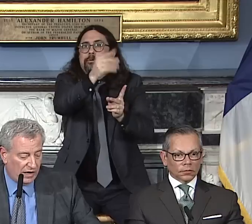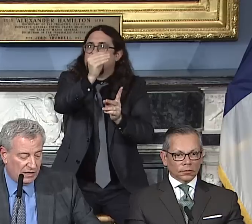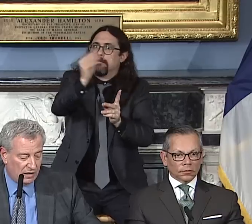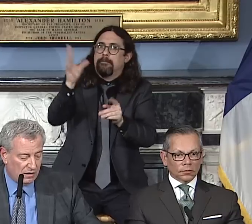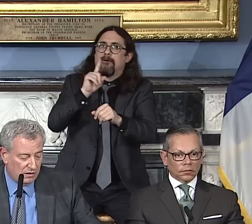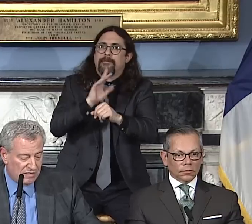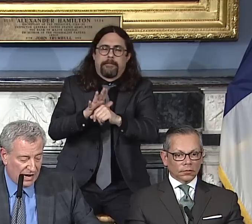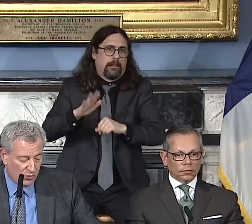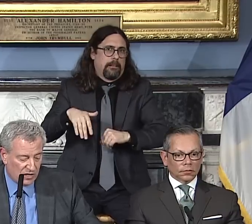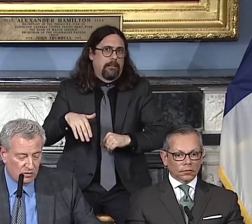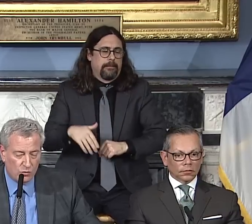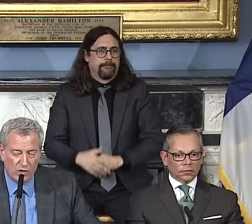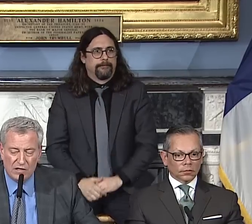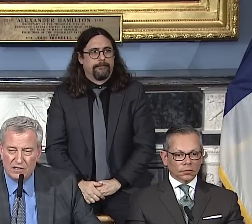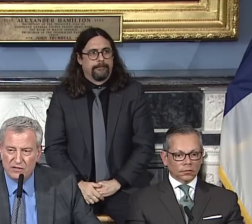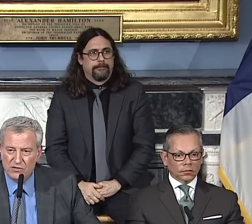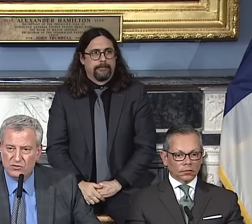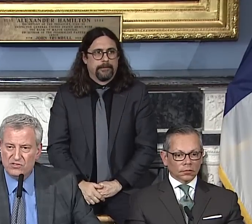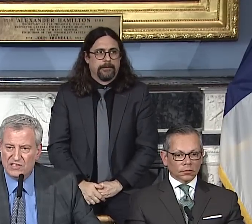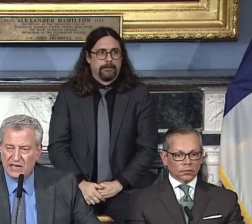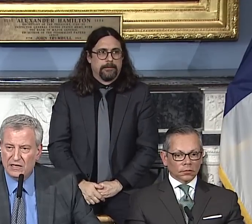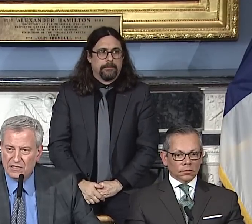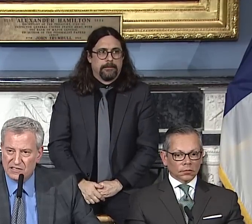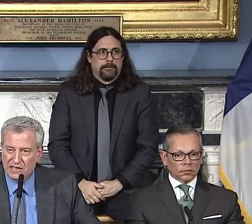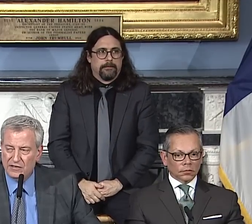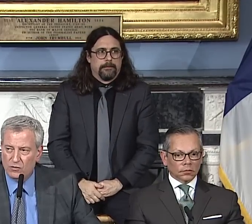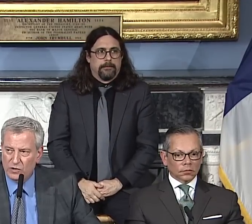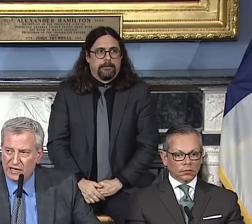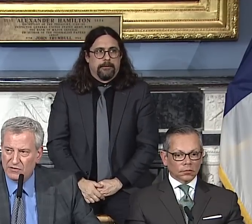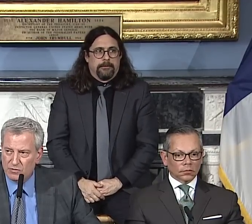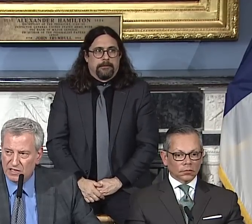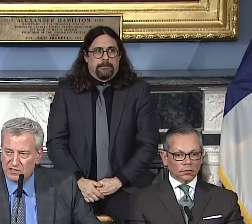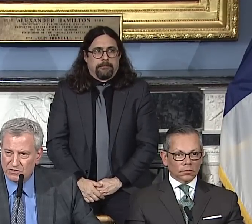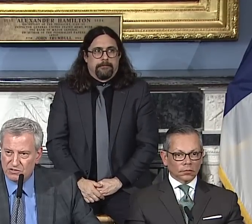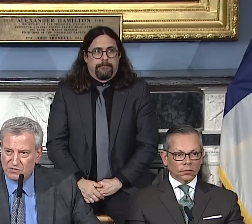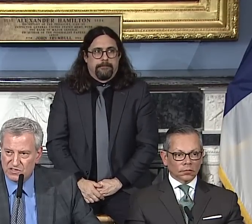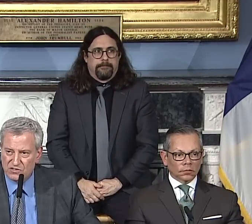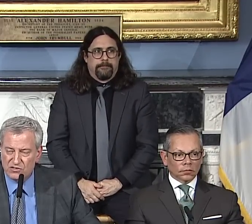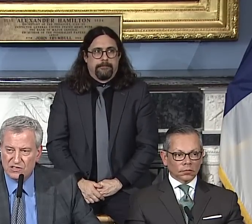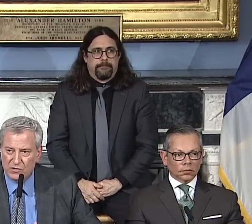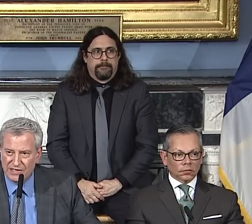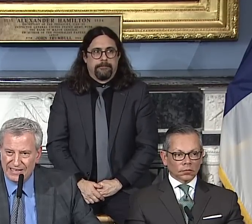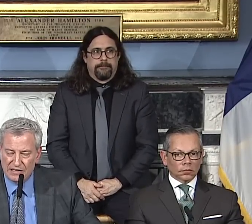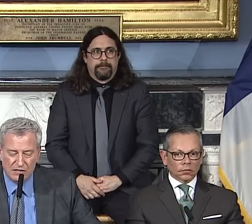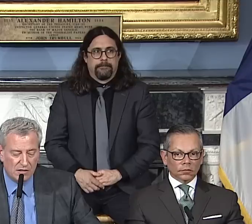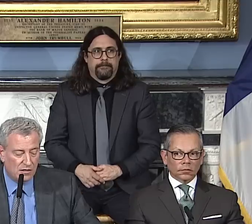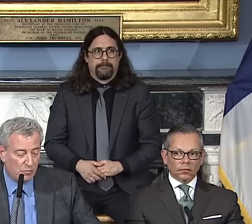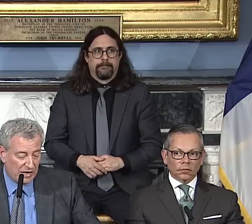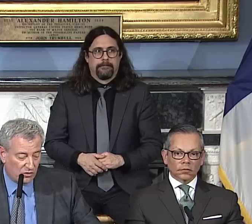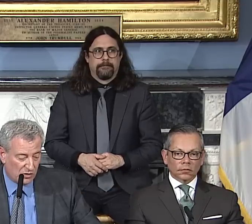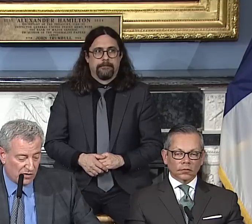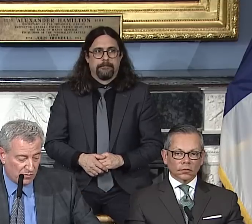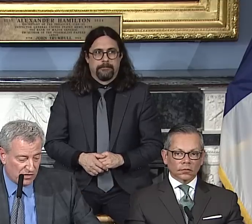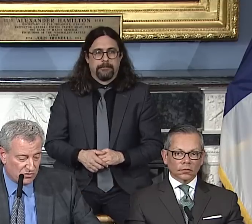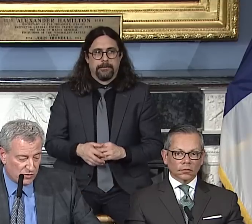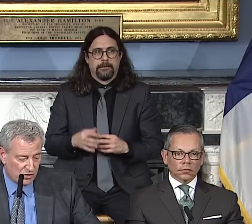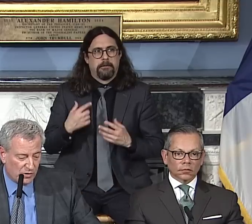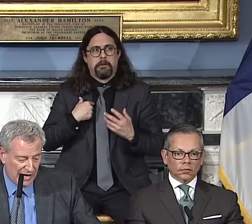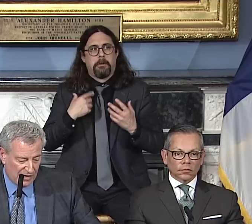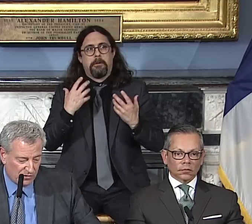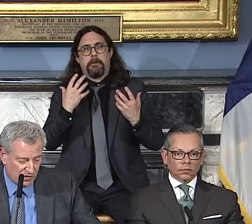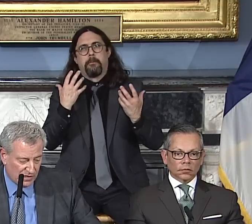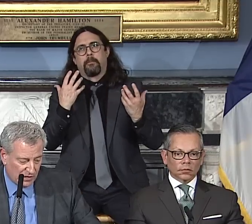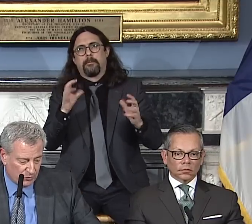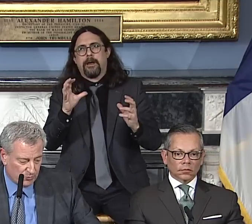any way doubting what the individuals are saying. Is saying that we have to make a series of decisions and we need medical confirmation. We